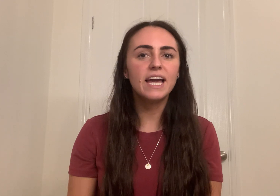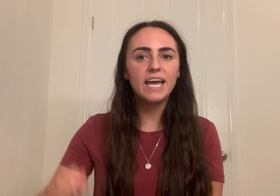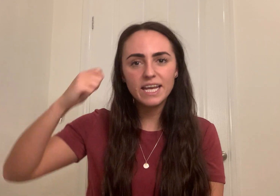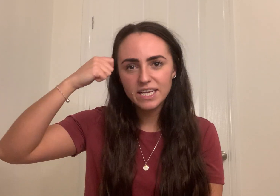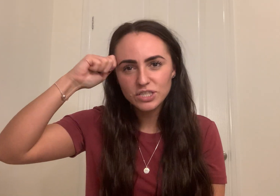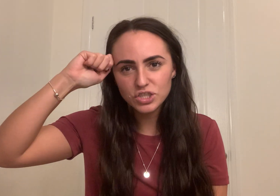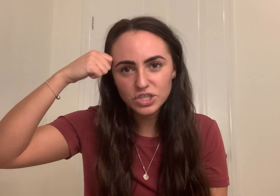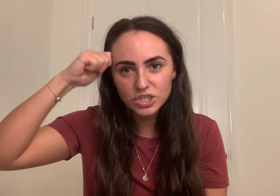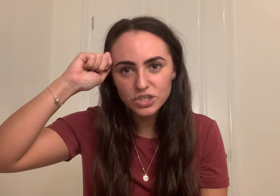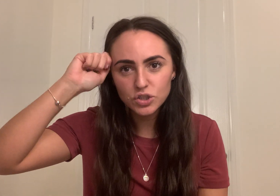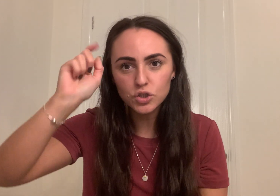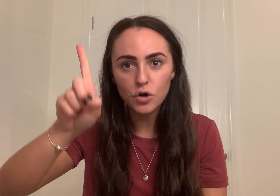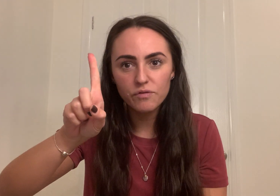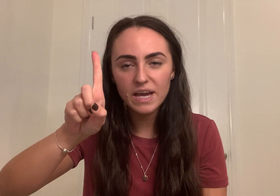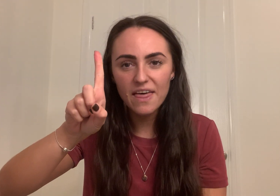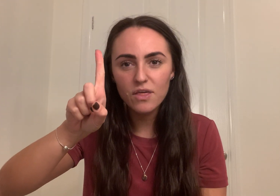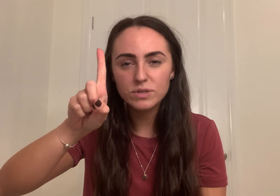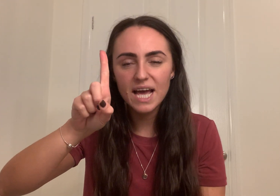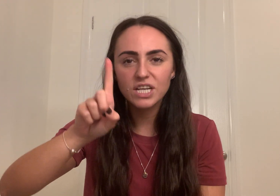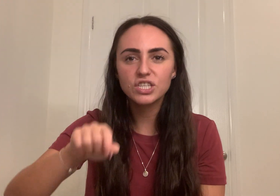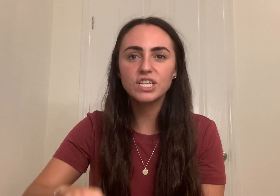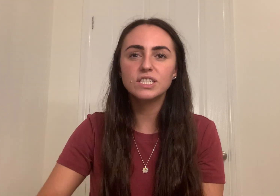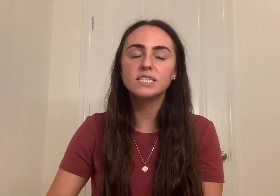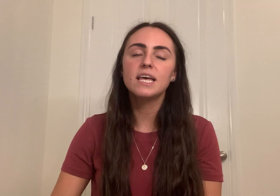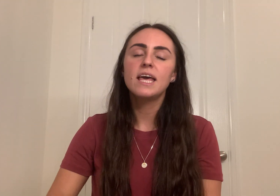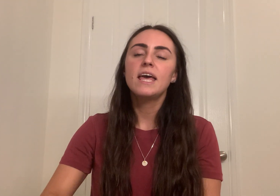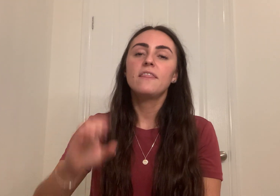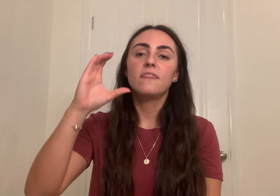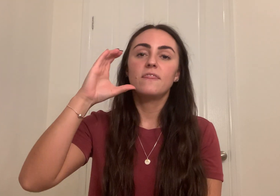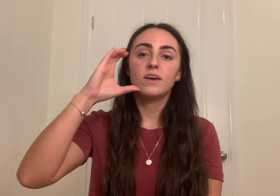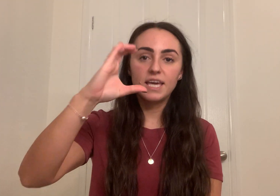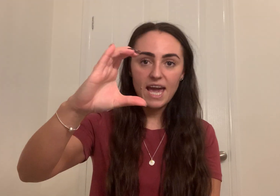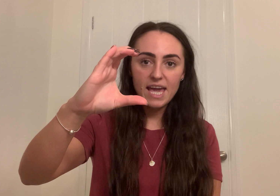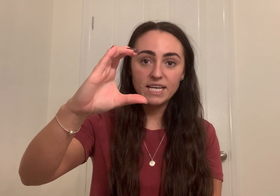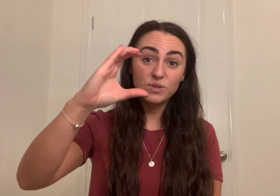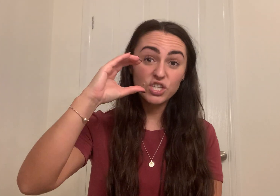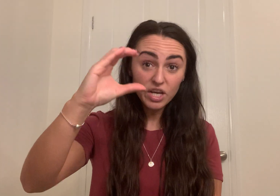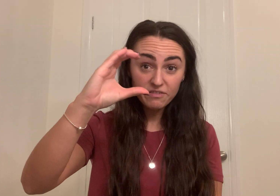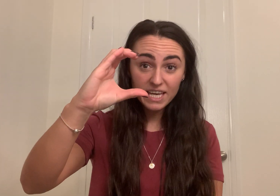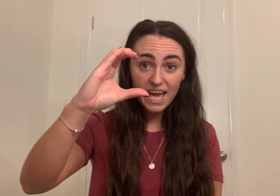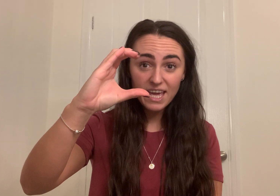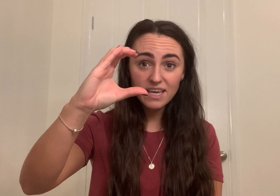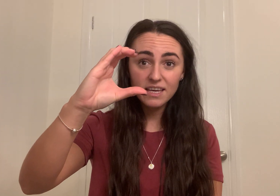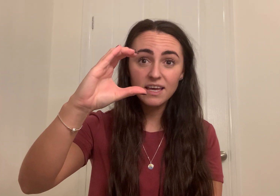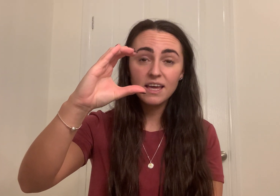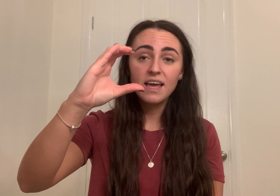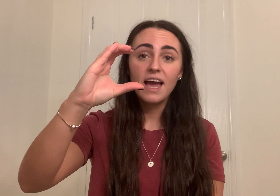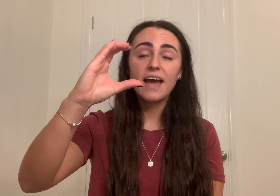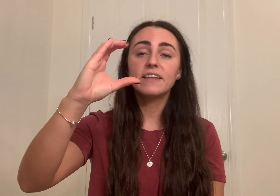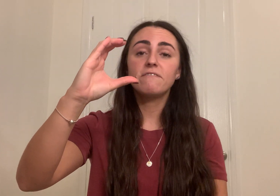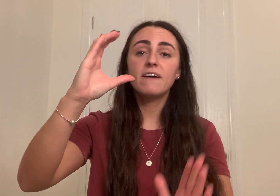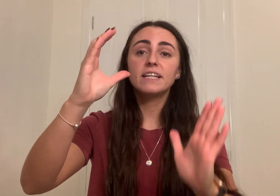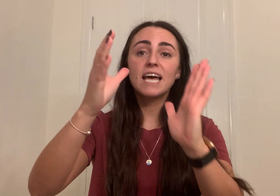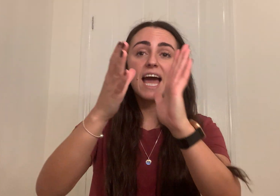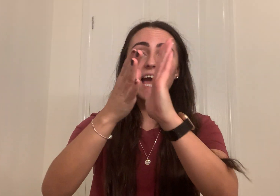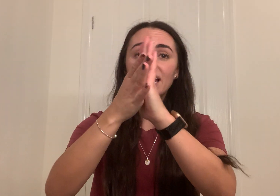in. Don't forget those actions. The cake, so it's cut for cake, and then felt a